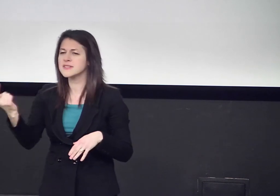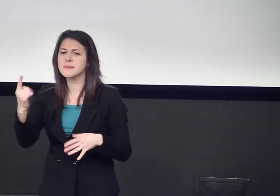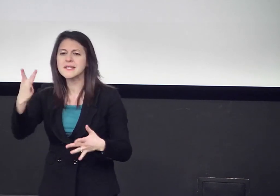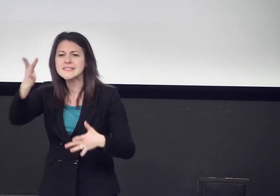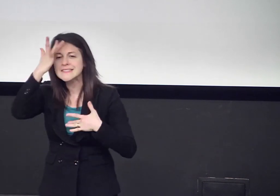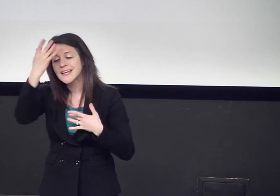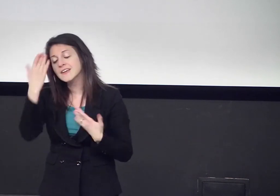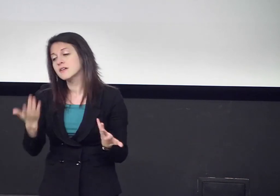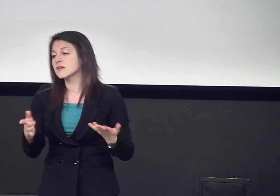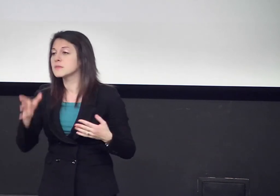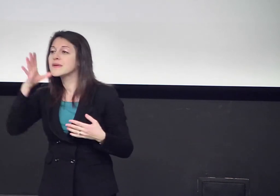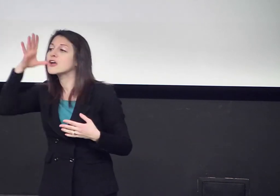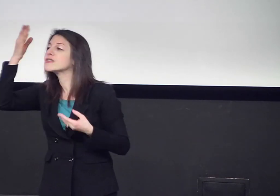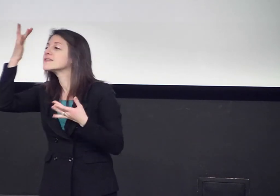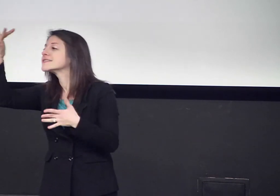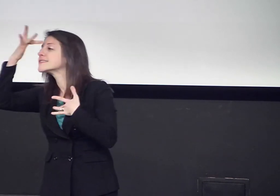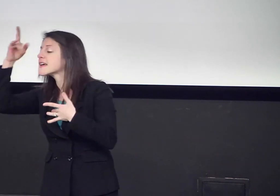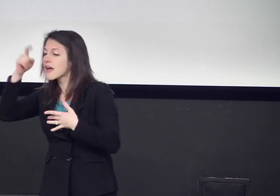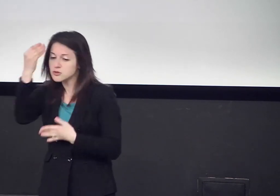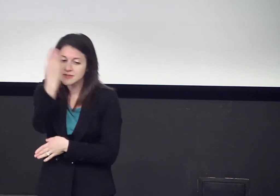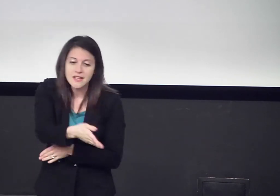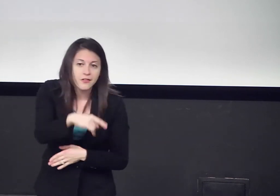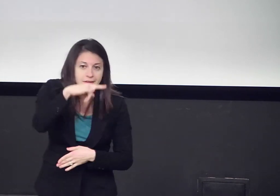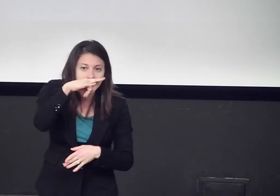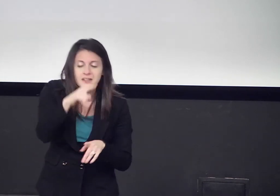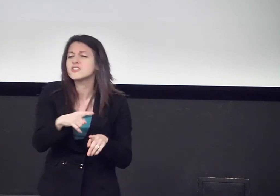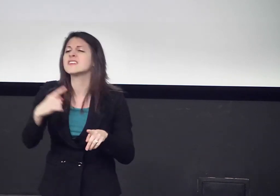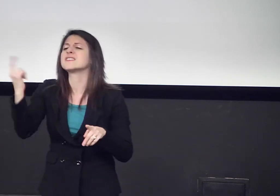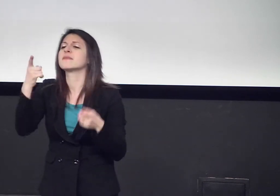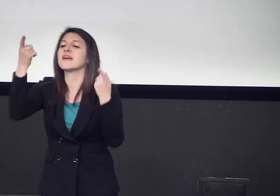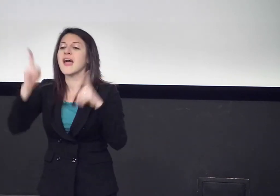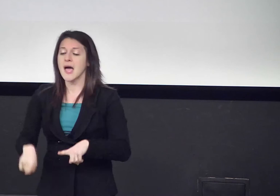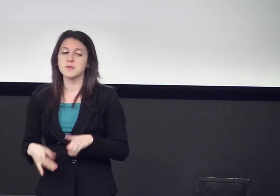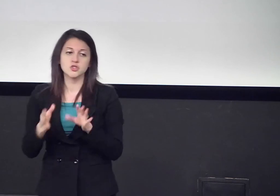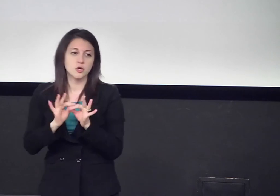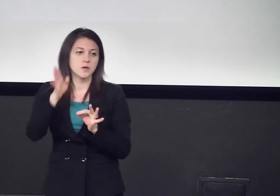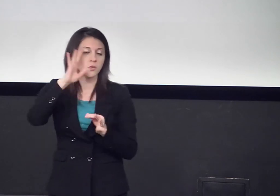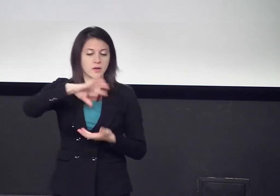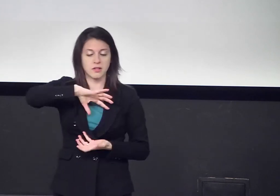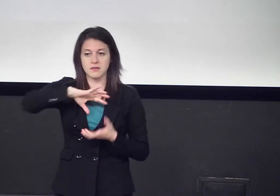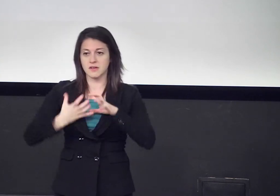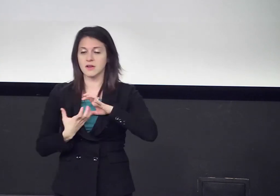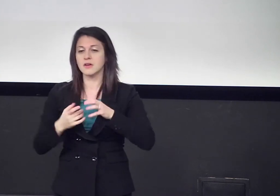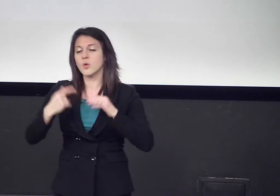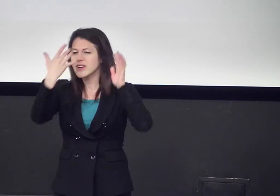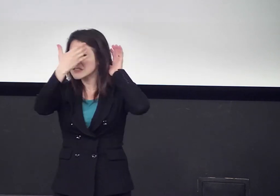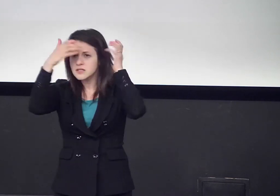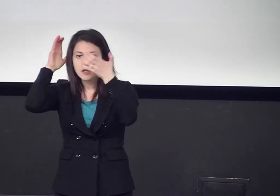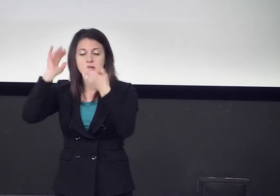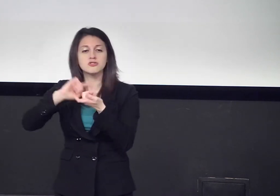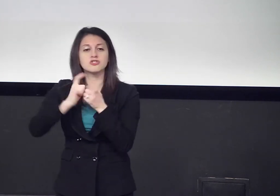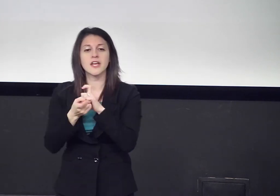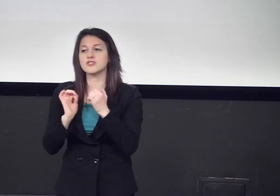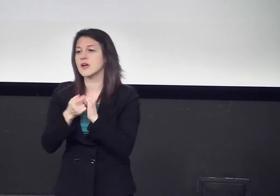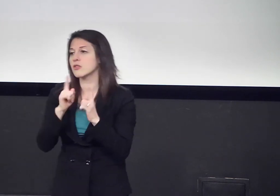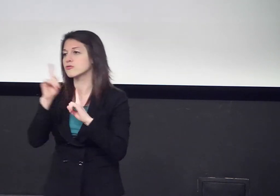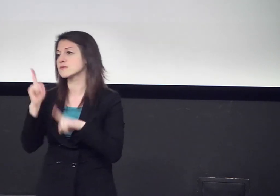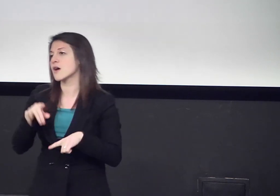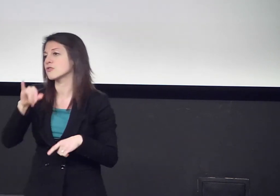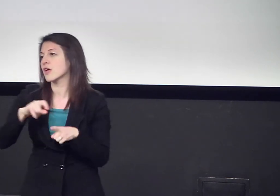family, or if there's somebody who's ill, a parent, for example, and they're telling their child this, the interpreter will often